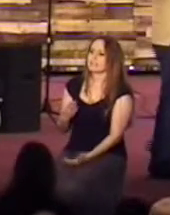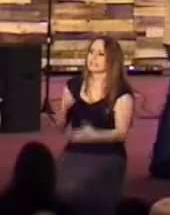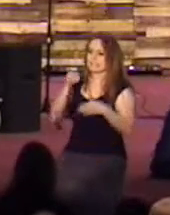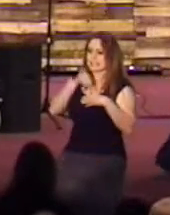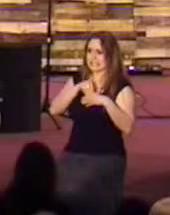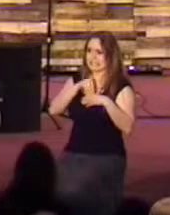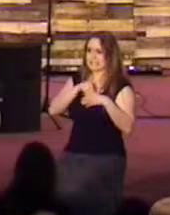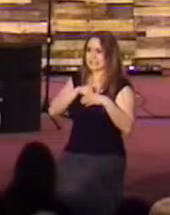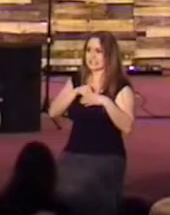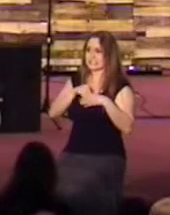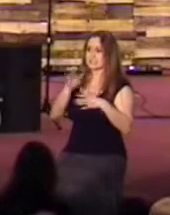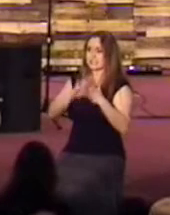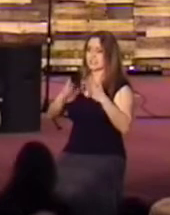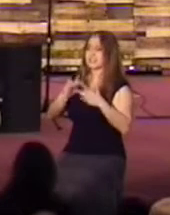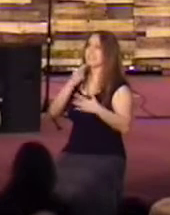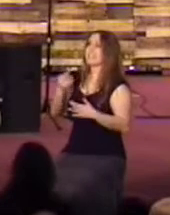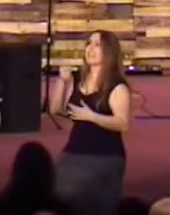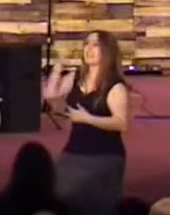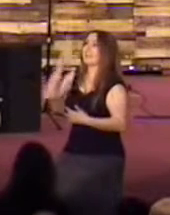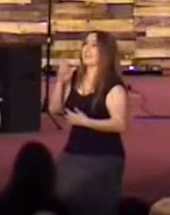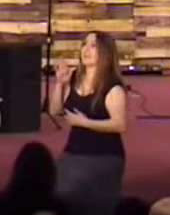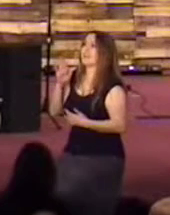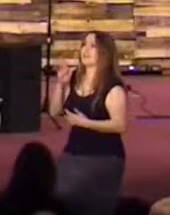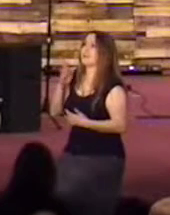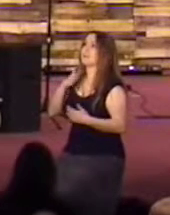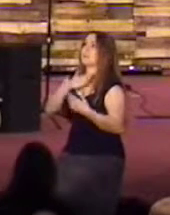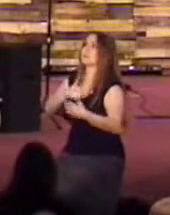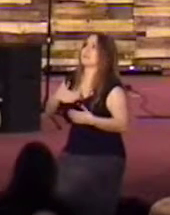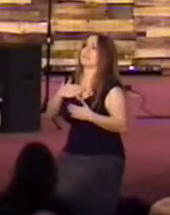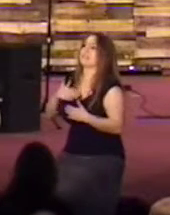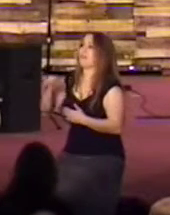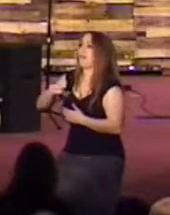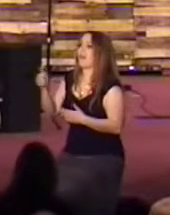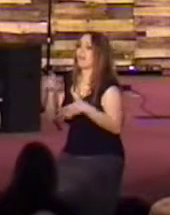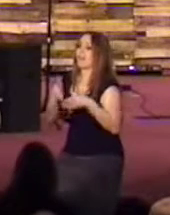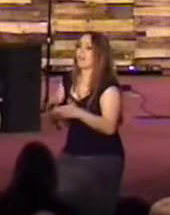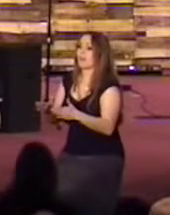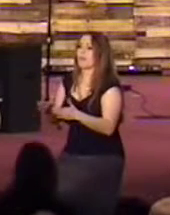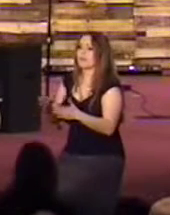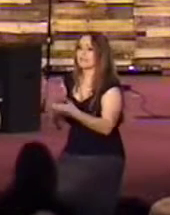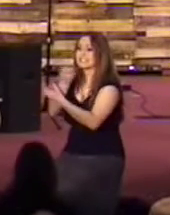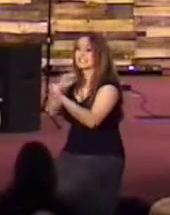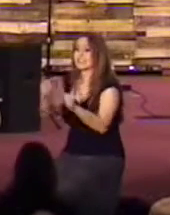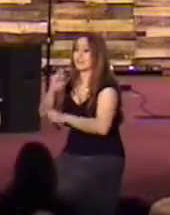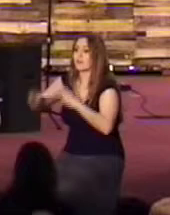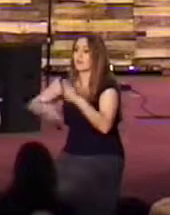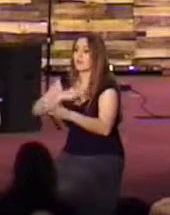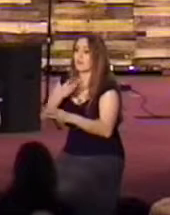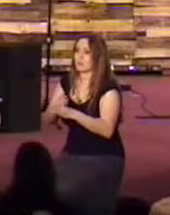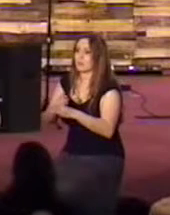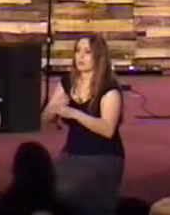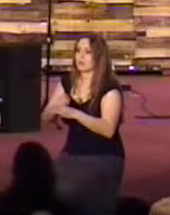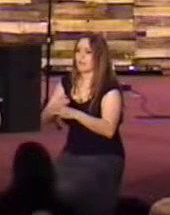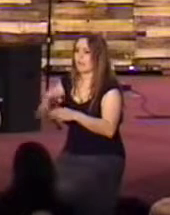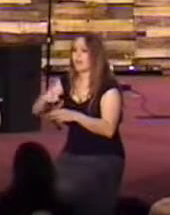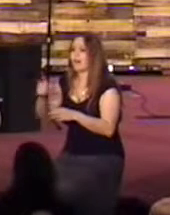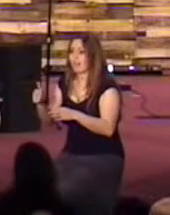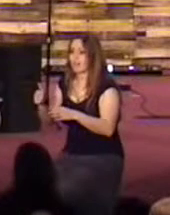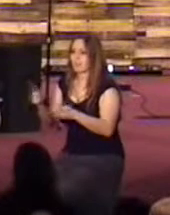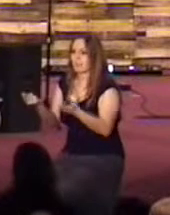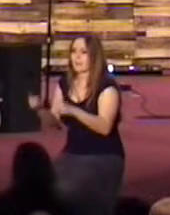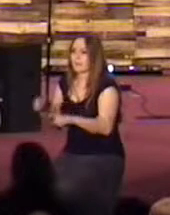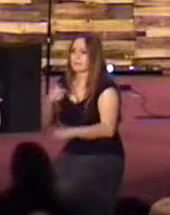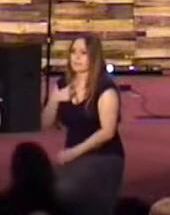is God, if there's any other way to bring salvation to the world other than what I am about to go through, please make it happen.